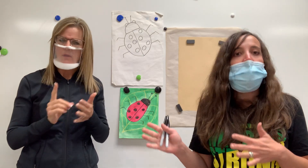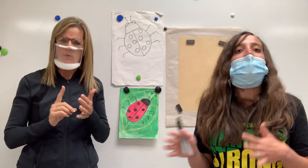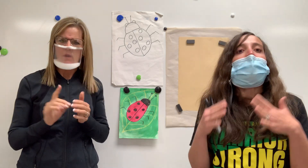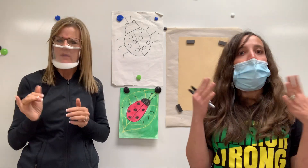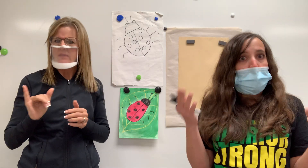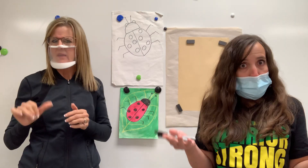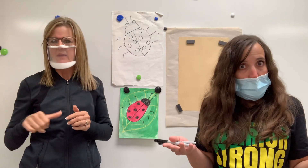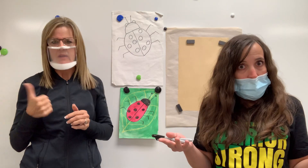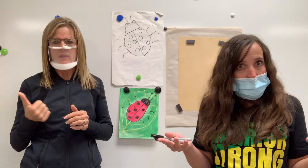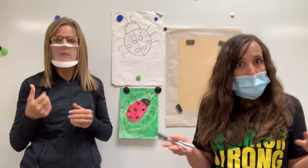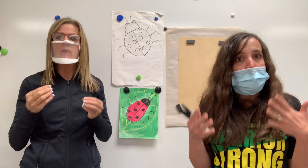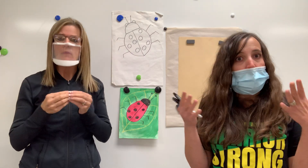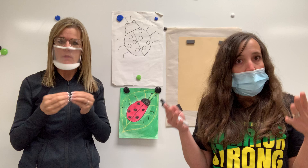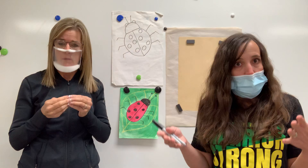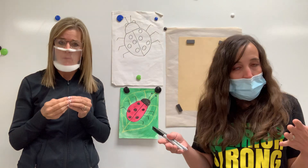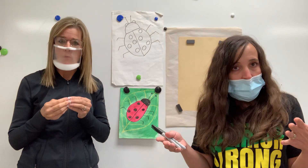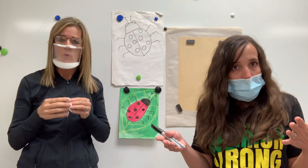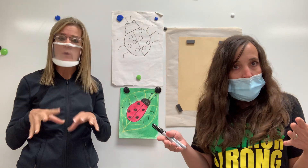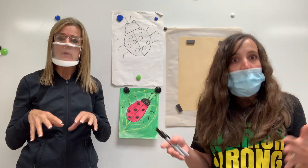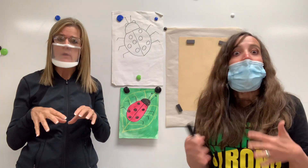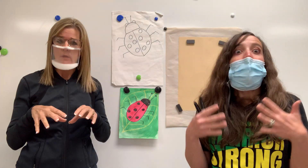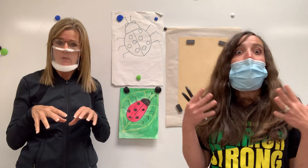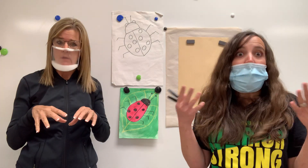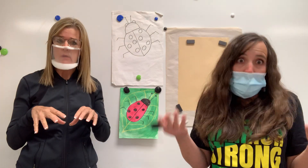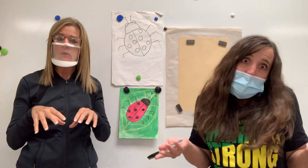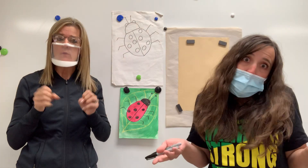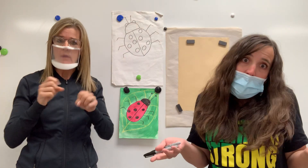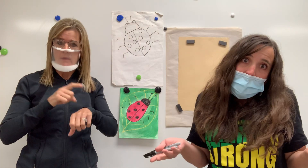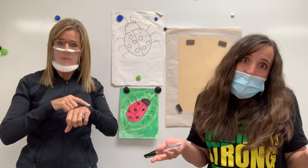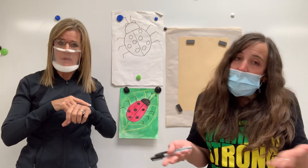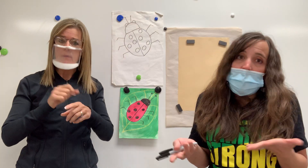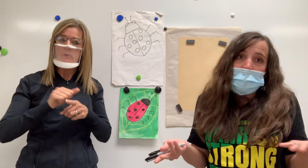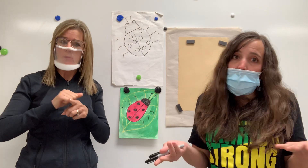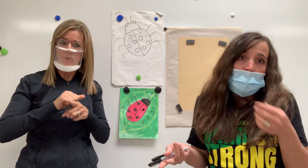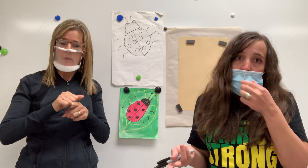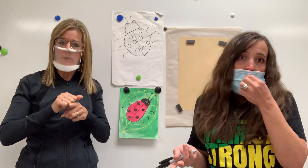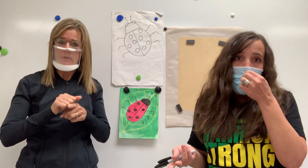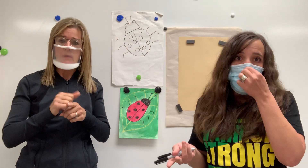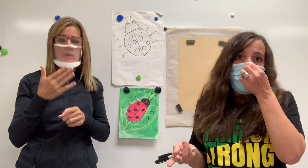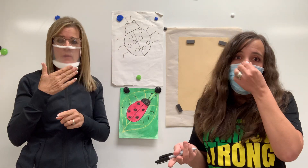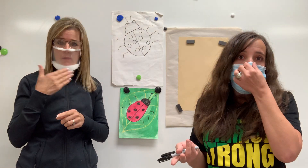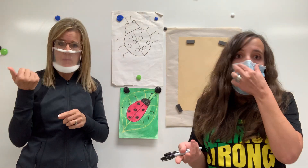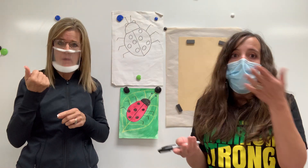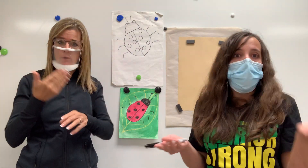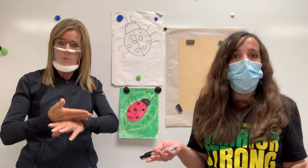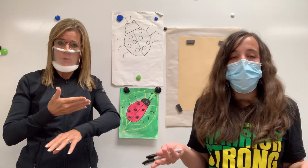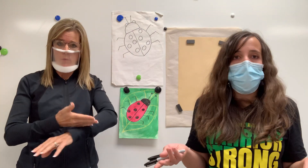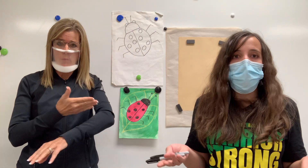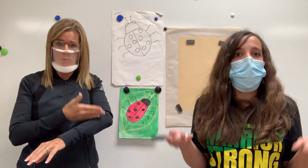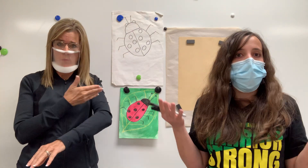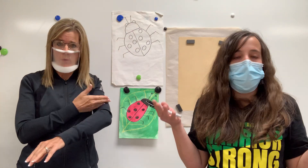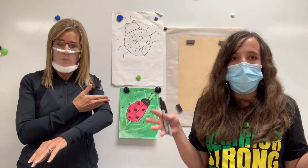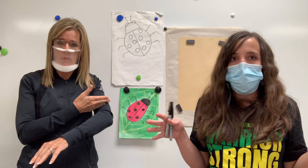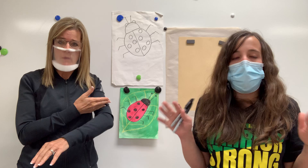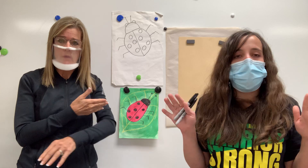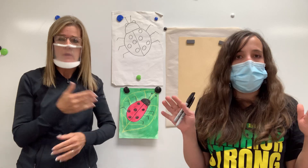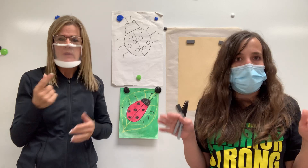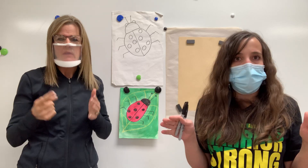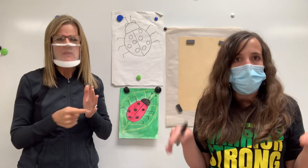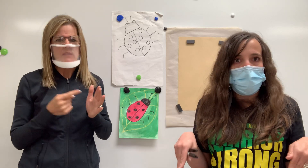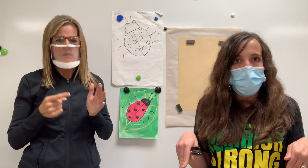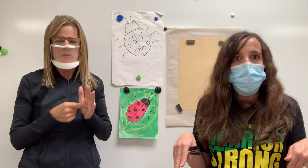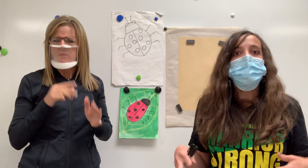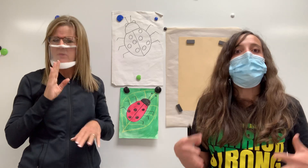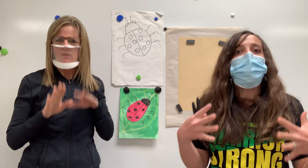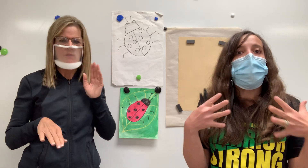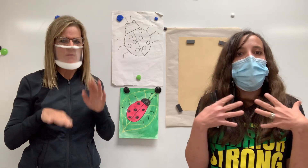you do. The more you practice, the better you get. But you need to practice. And sometimes you can't draw all on your own and you get frustrated, and